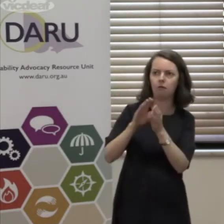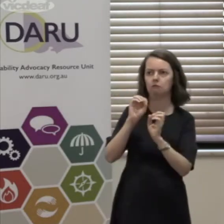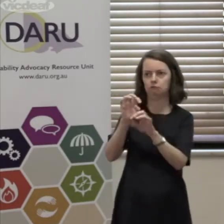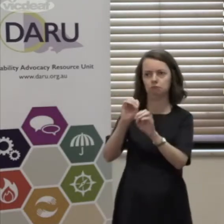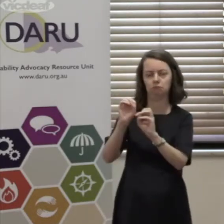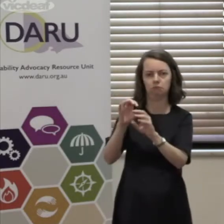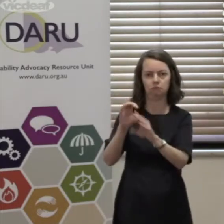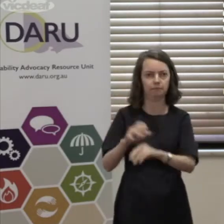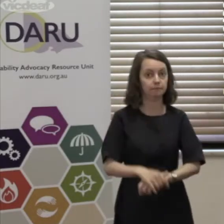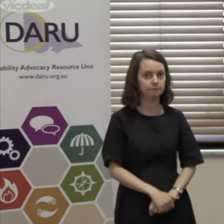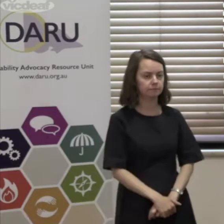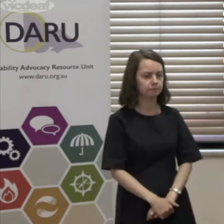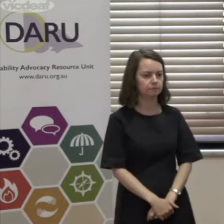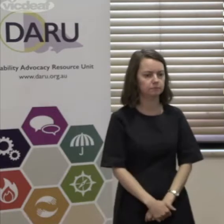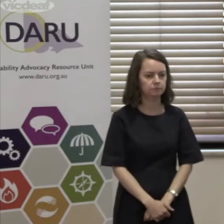granted.